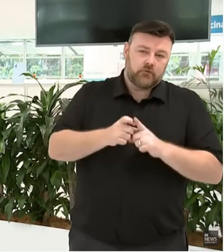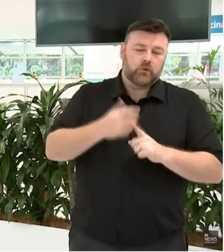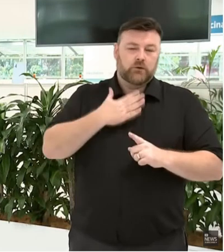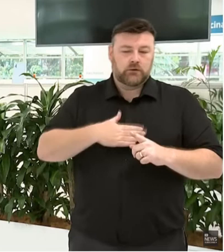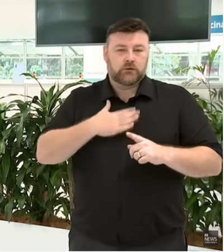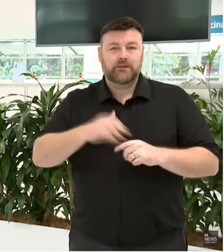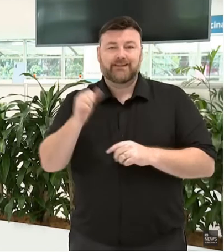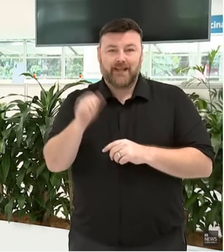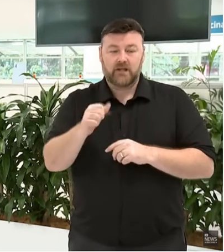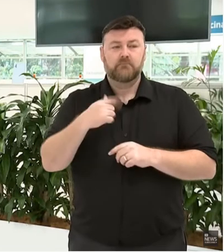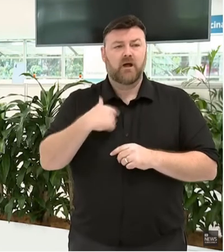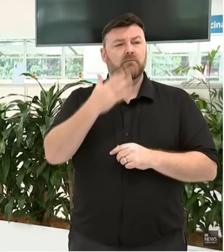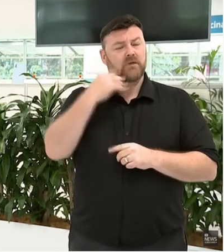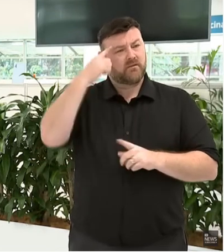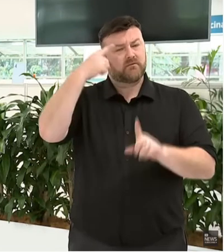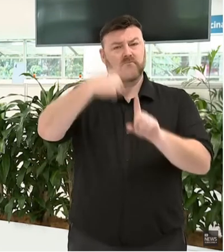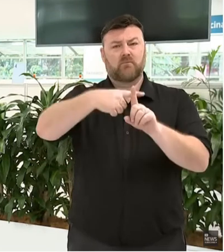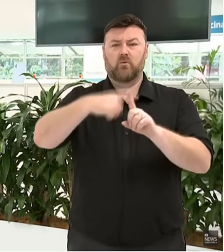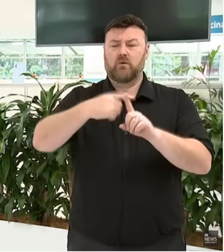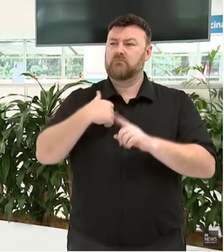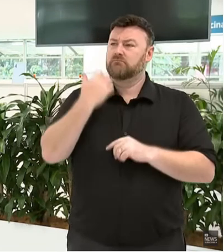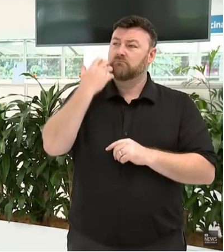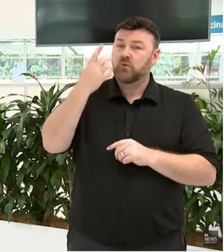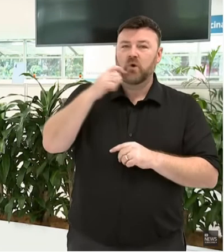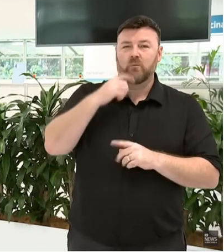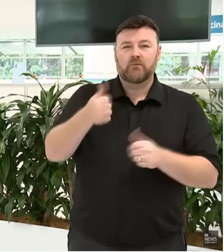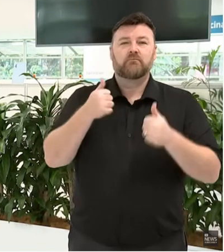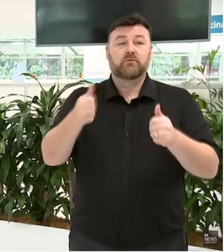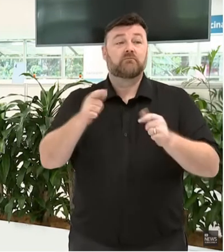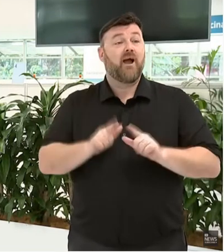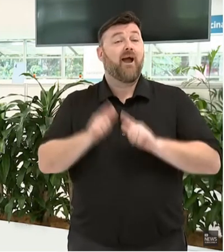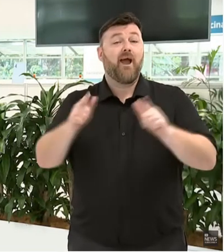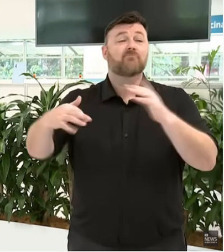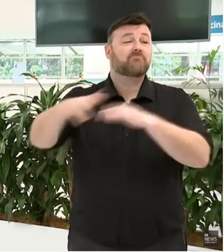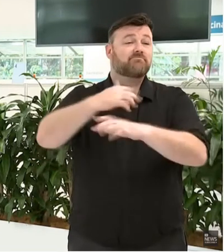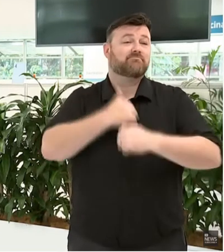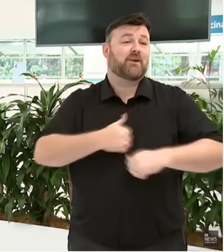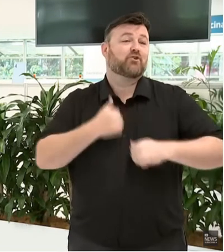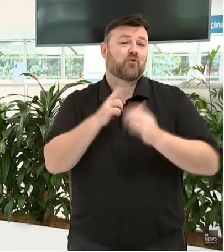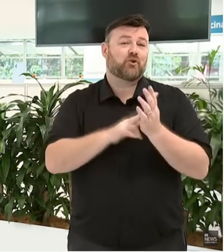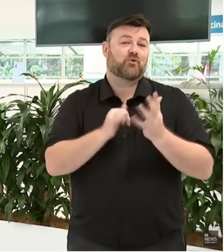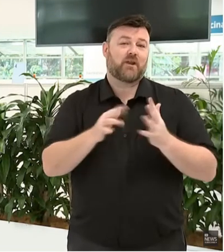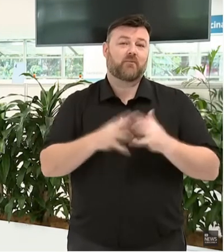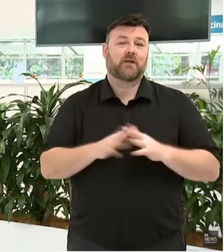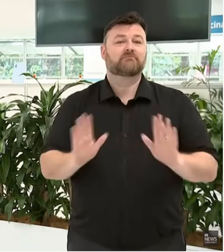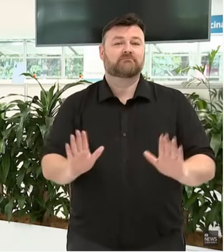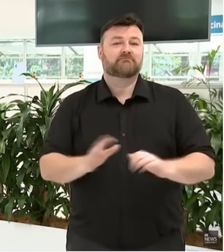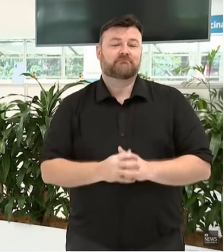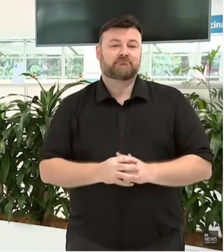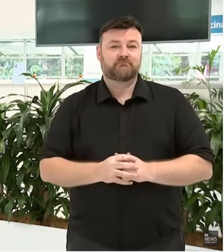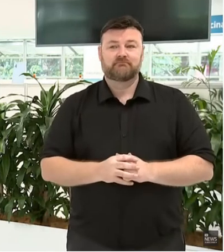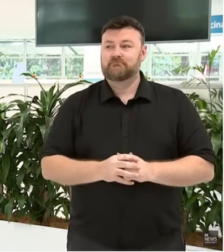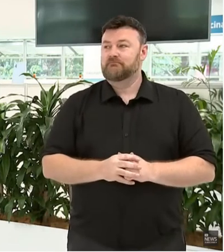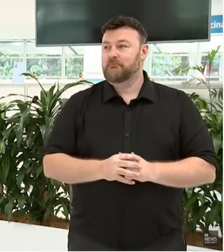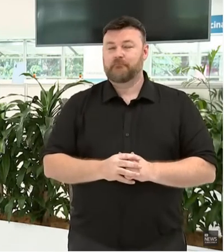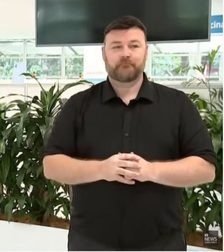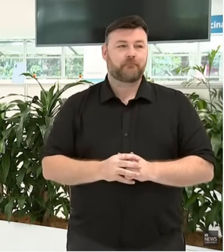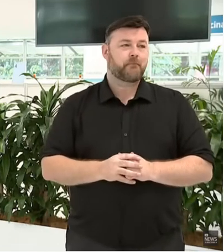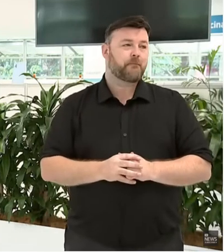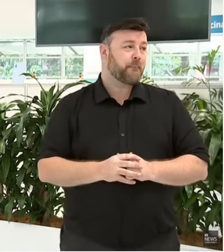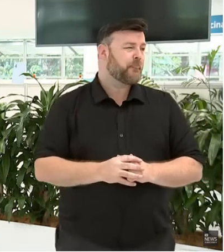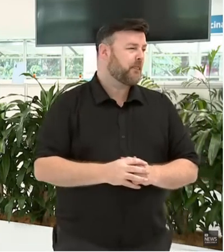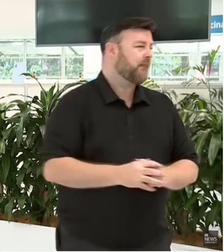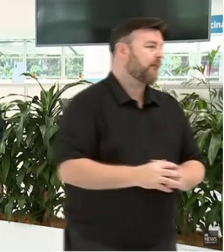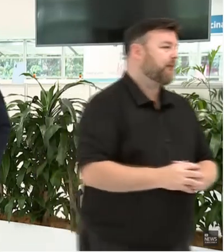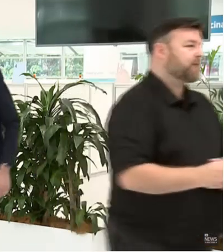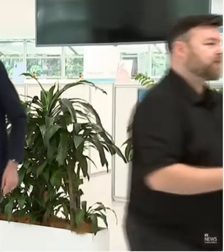But let's be confident that we're going to have a bright future and get out and about and enjoy the best that our state has to offer. That's it, thank you. Oh, no, I just got some questions for Brad. Can I